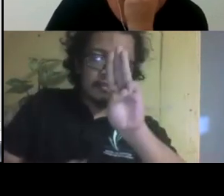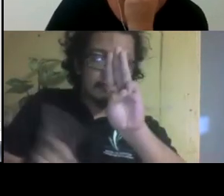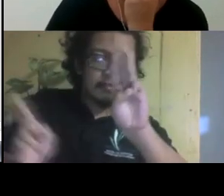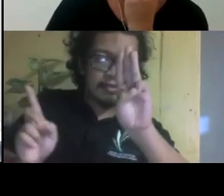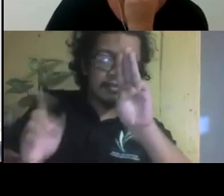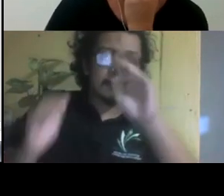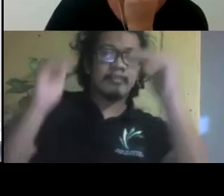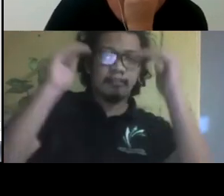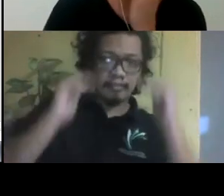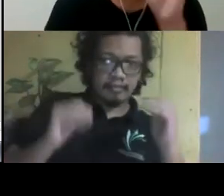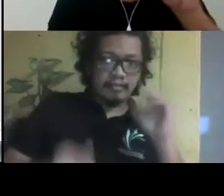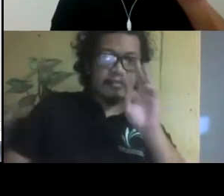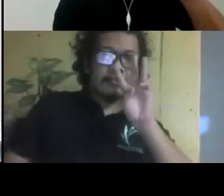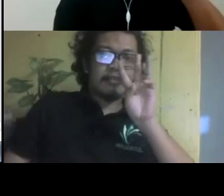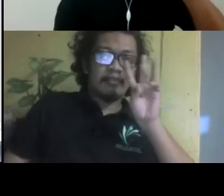Spread,